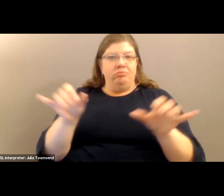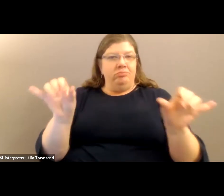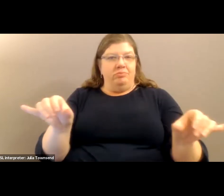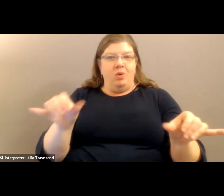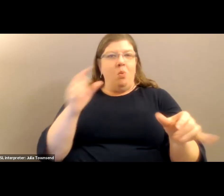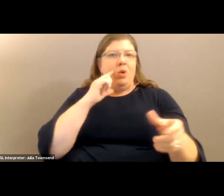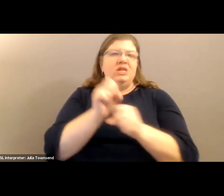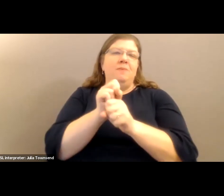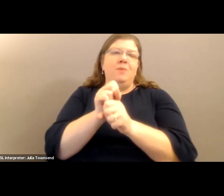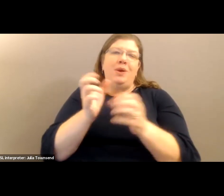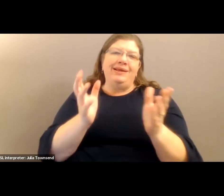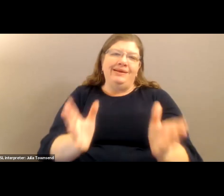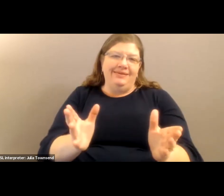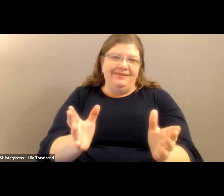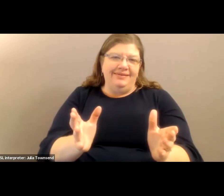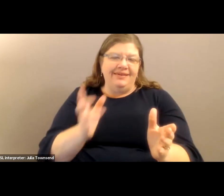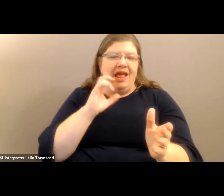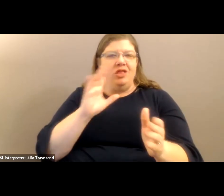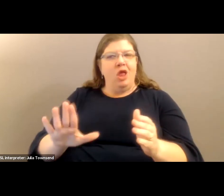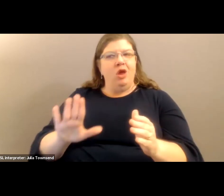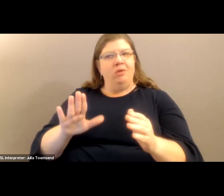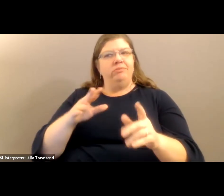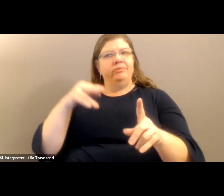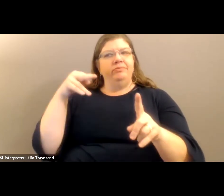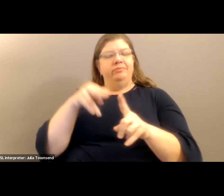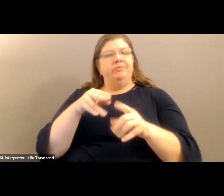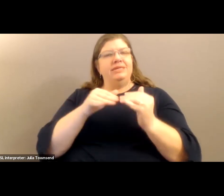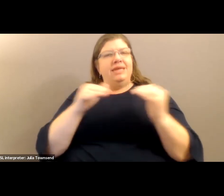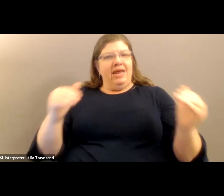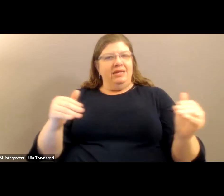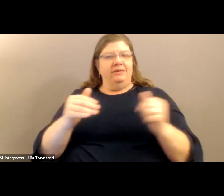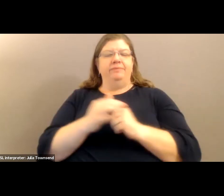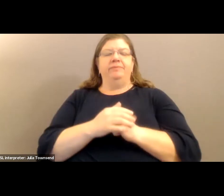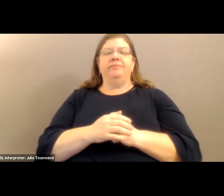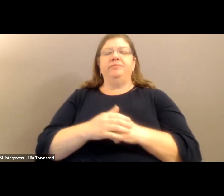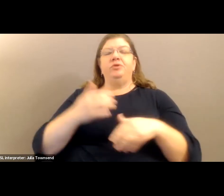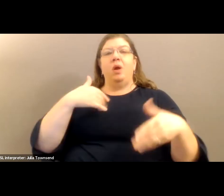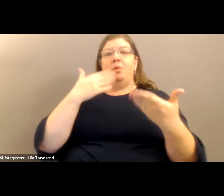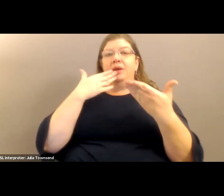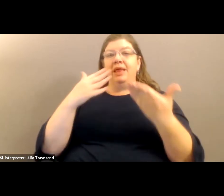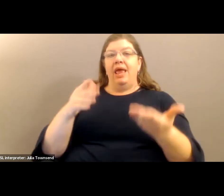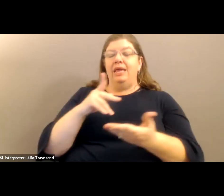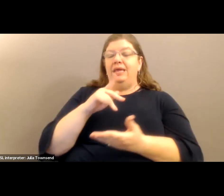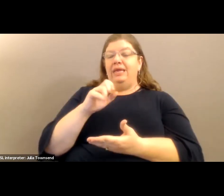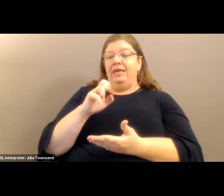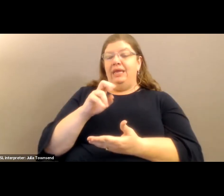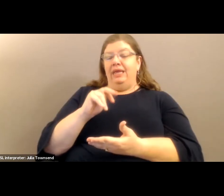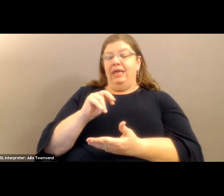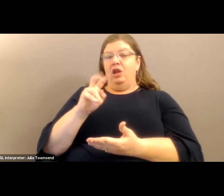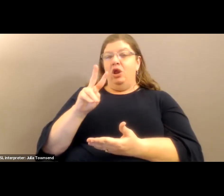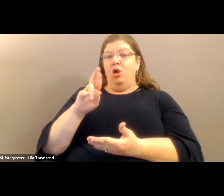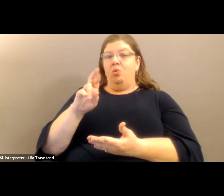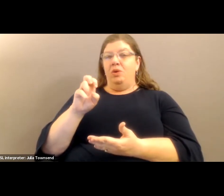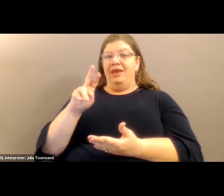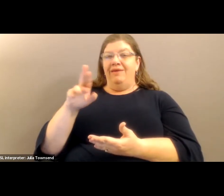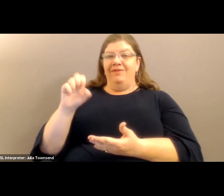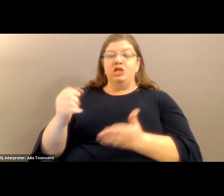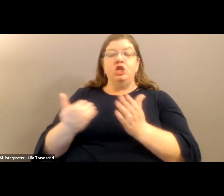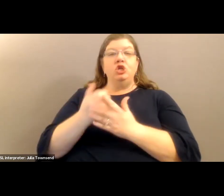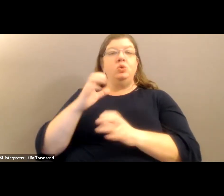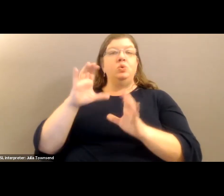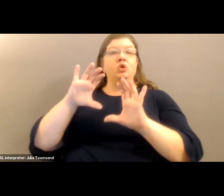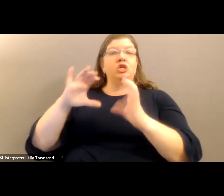our employees and the standing of our employees. So I want to also thank Ken Rivas, our new Chapter 37 president